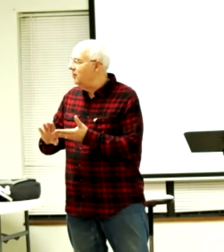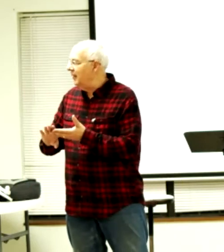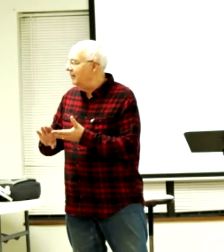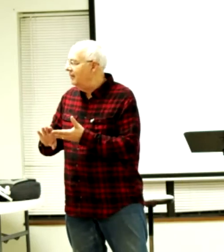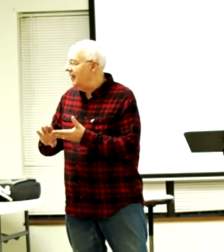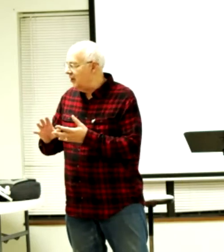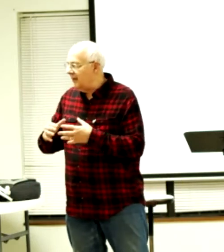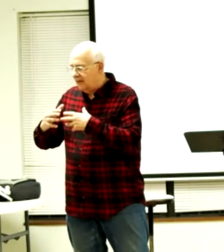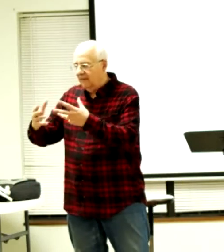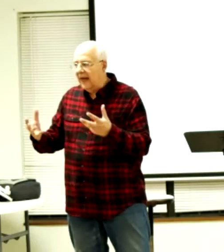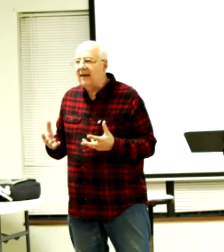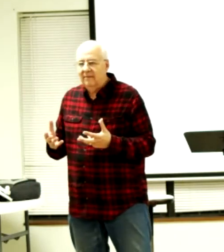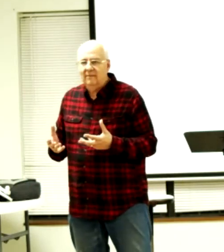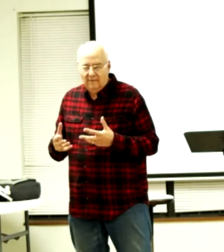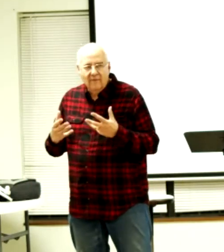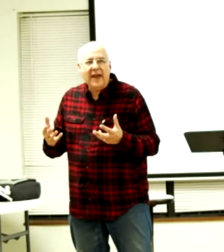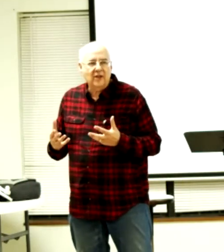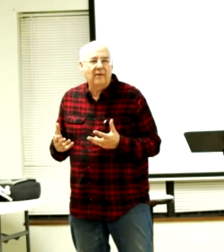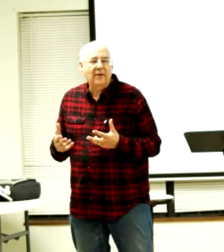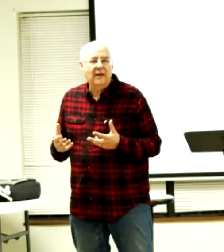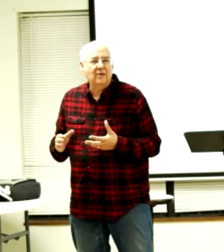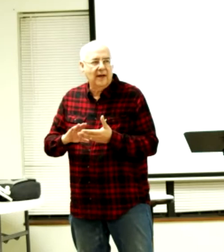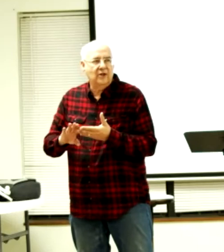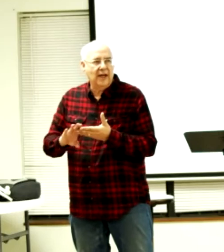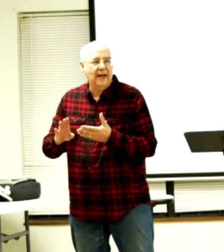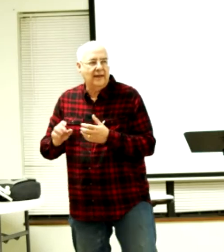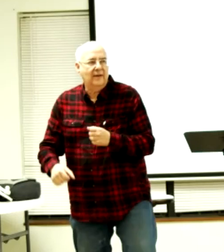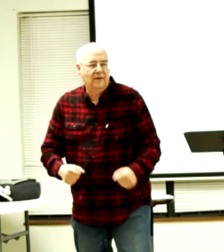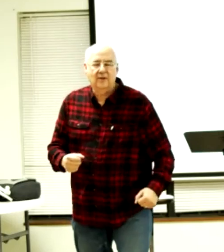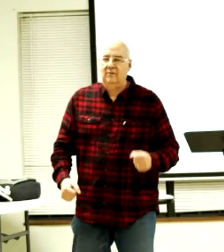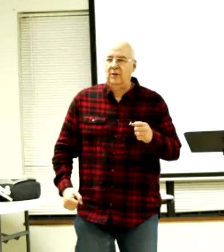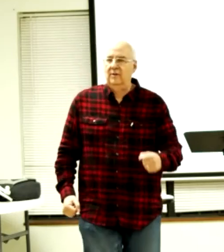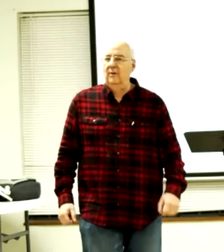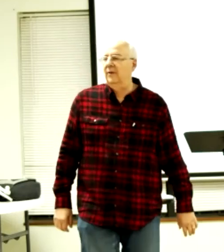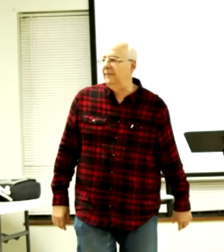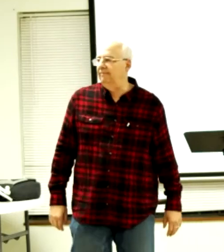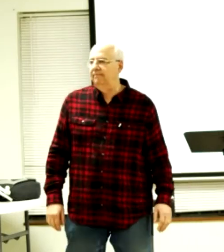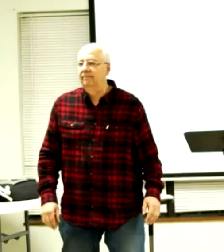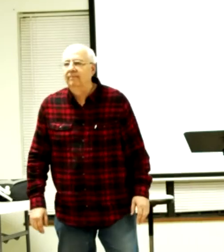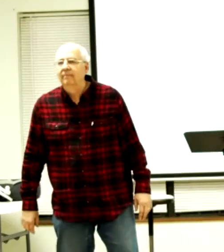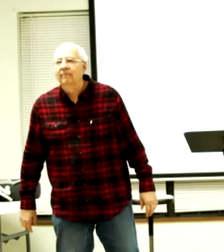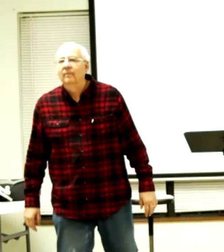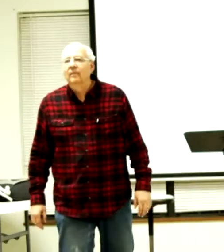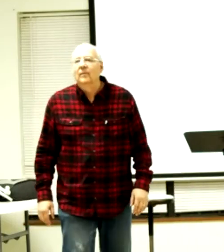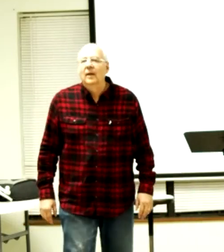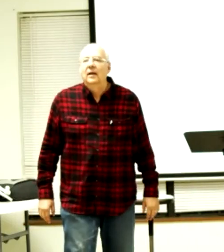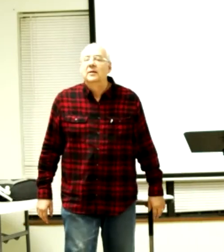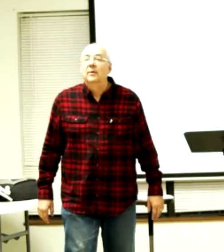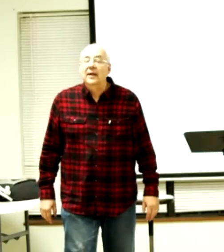me, because that conveys everything you're trying to say, and then you just go on through. You're the one saying excuse. So what?